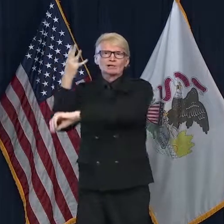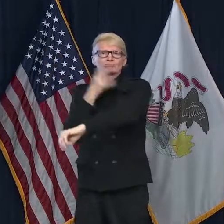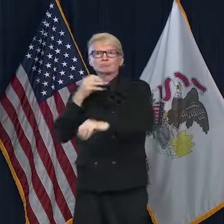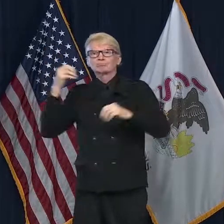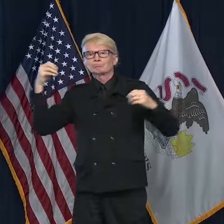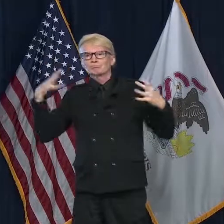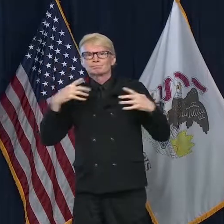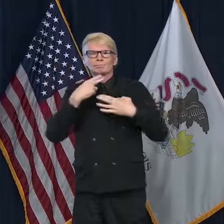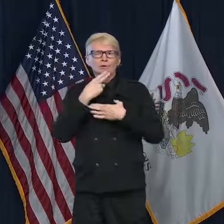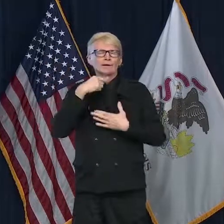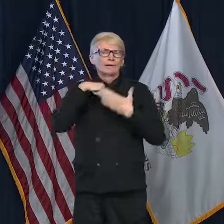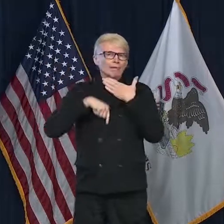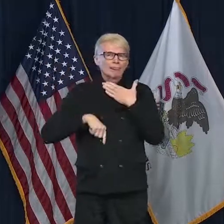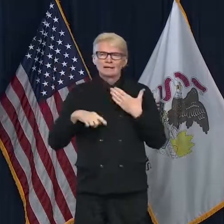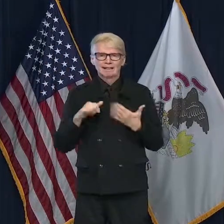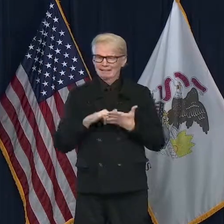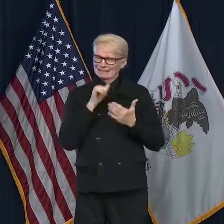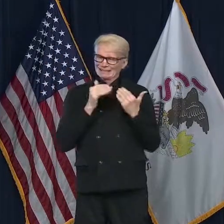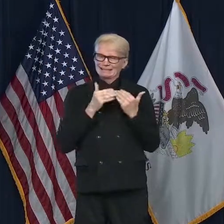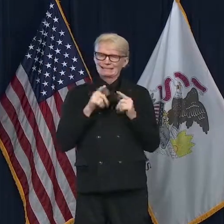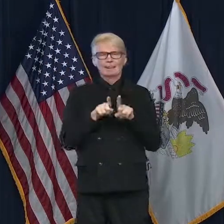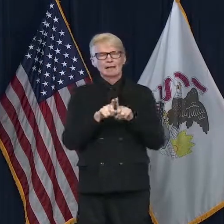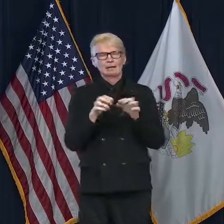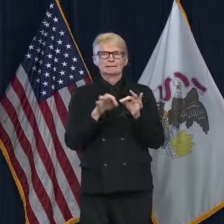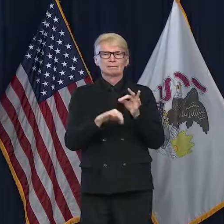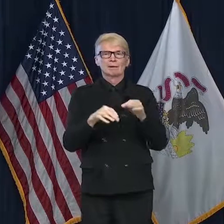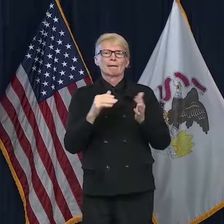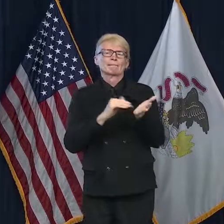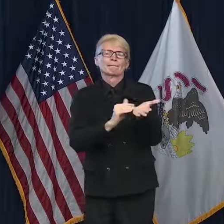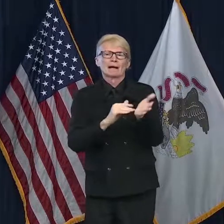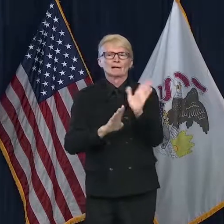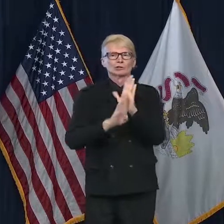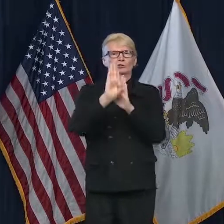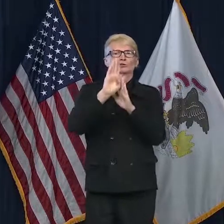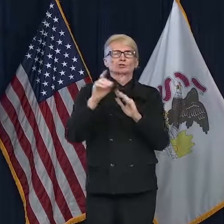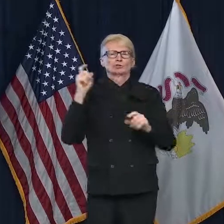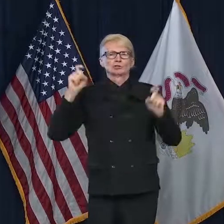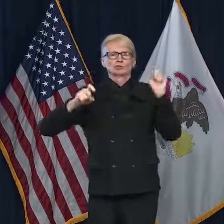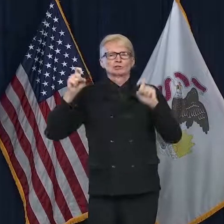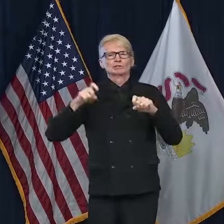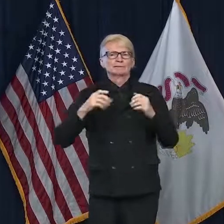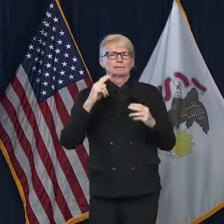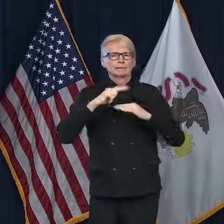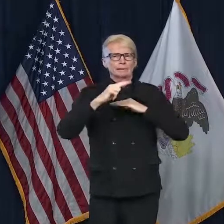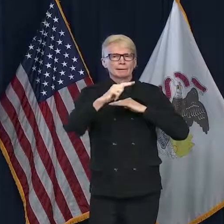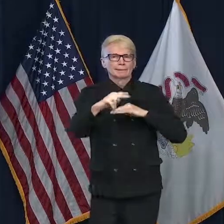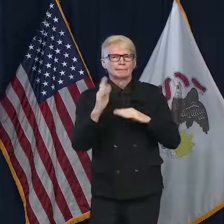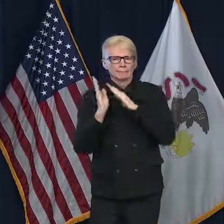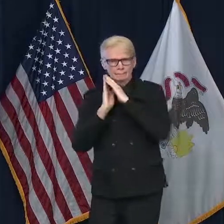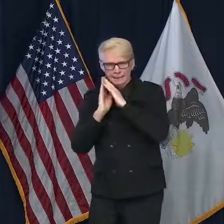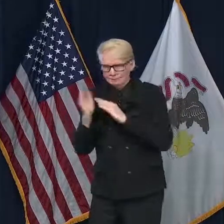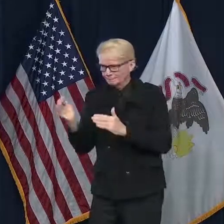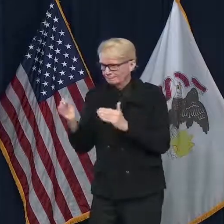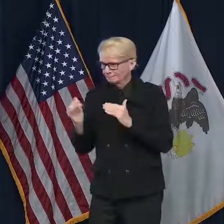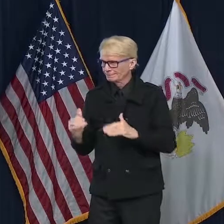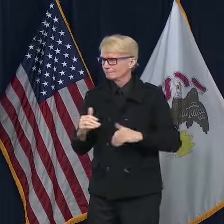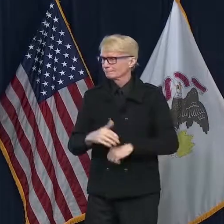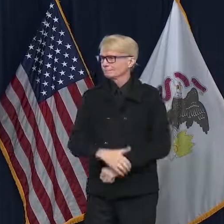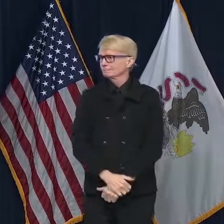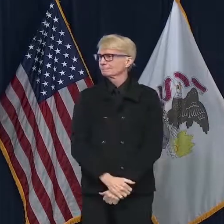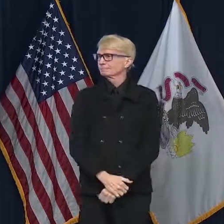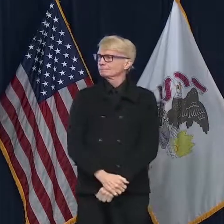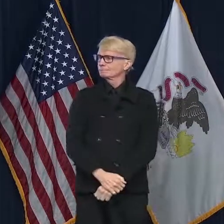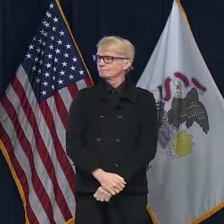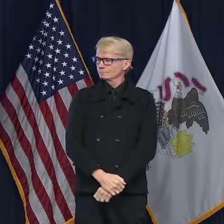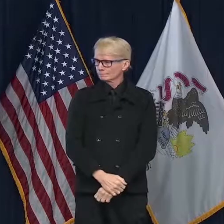as easy as creating a medical surgical bed. All right, the last question is from Mike Militich at Quincy TV for the governor. While last year was